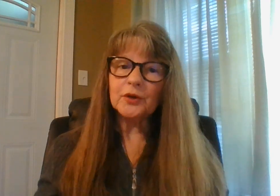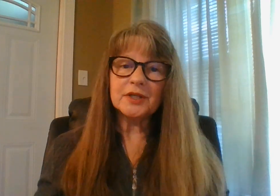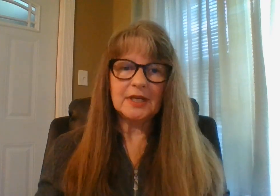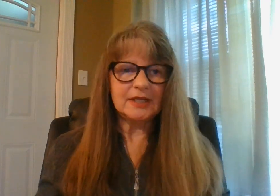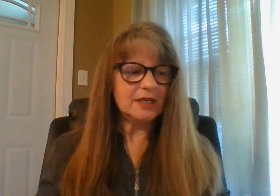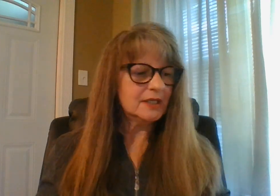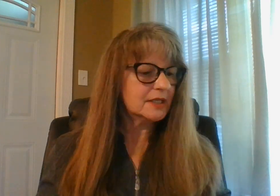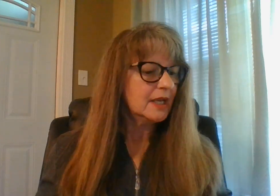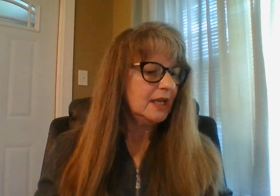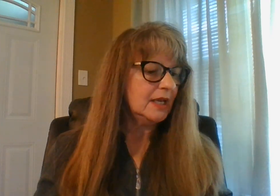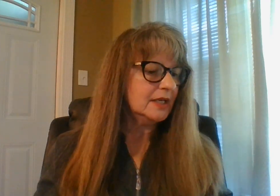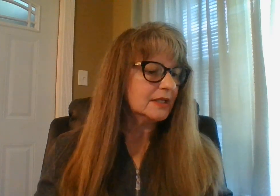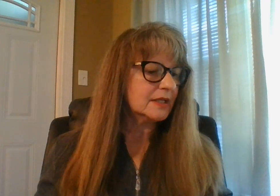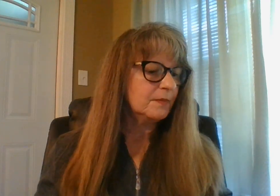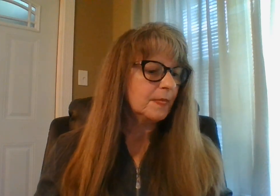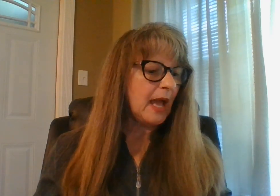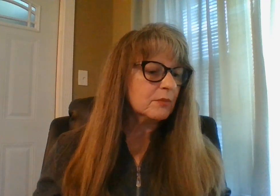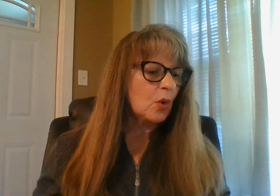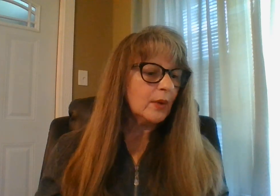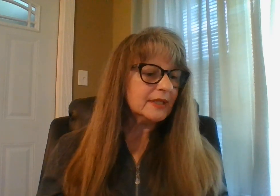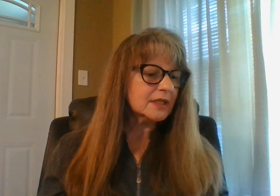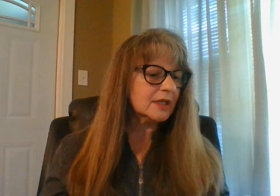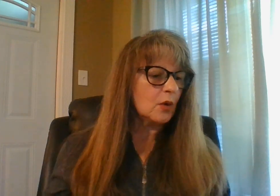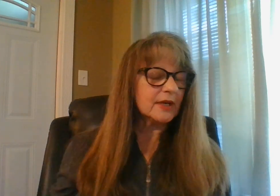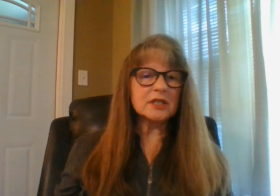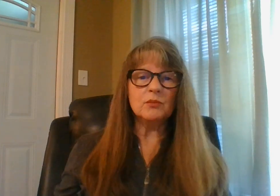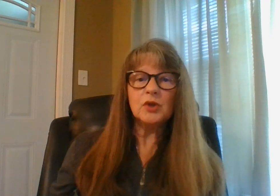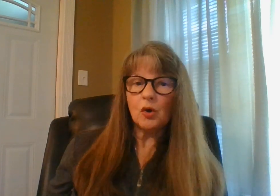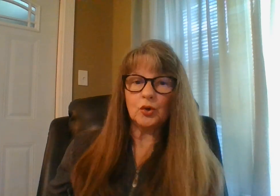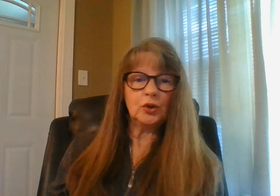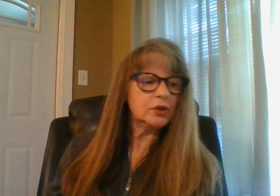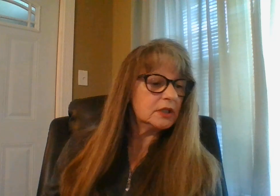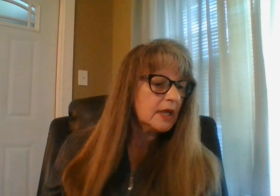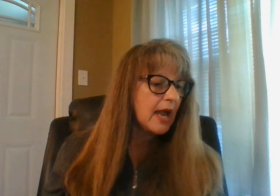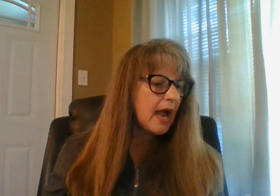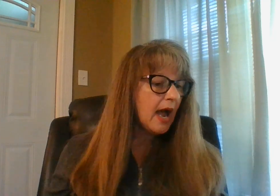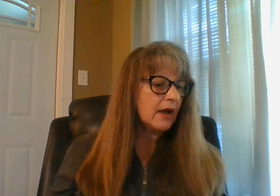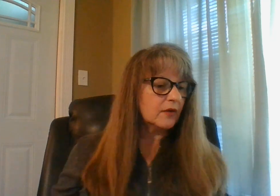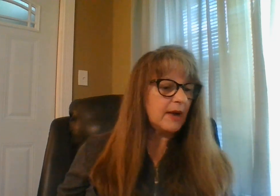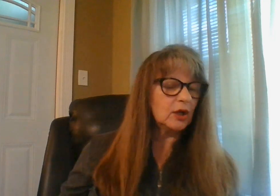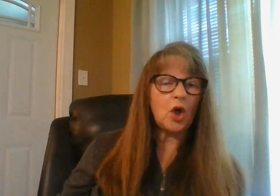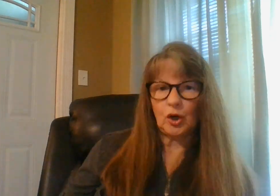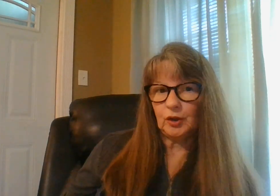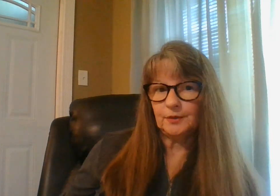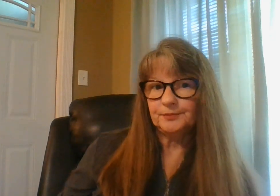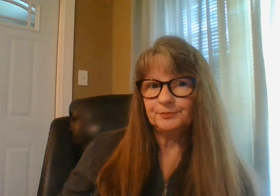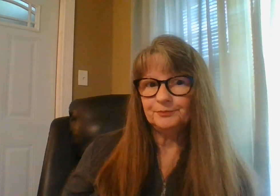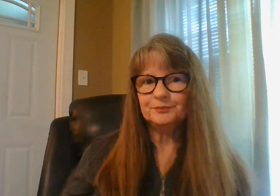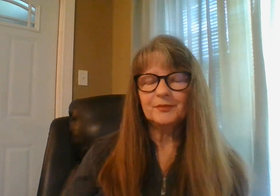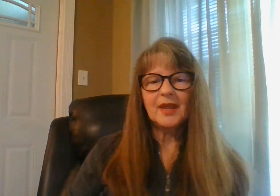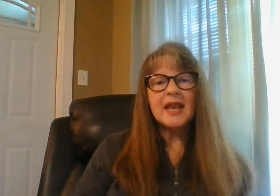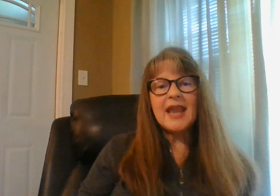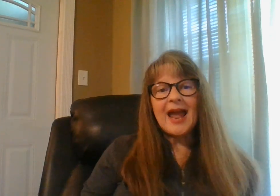first sentence is, I'm going to go get some yogurt out of my locker.